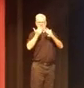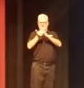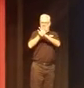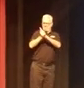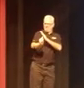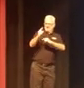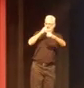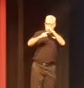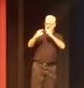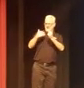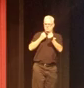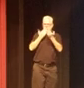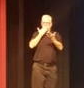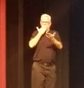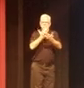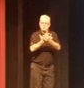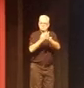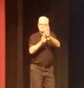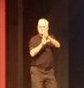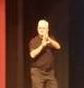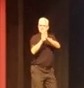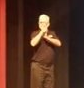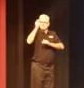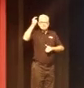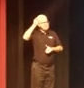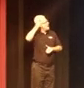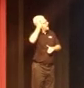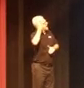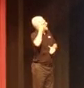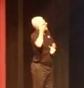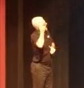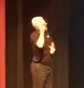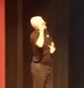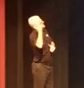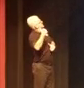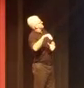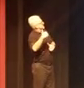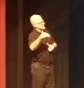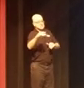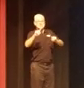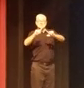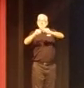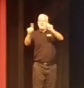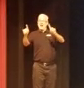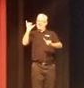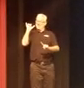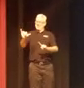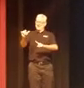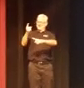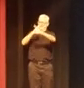and it has good development for the brain, but